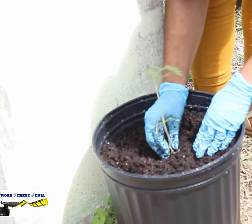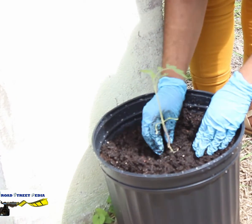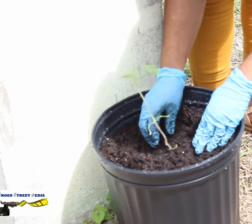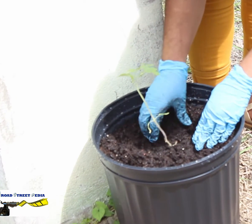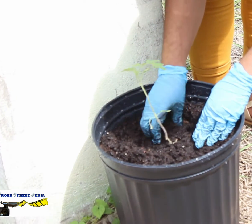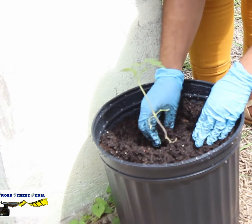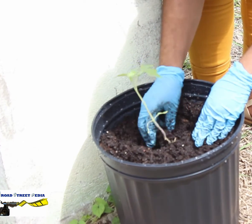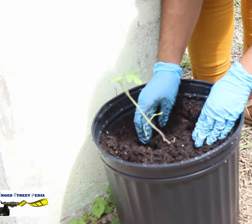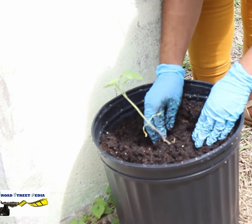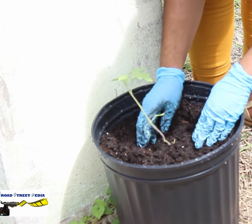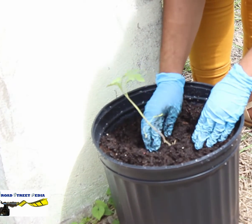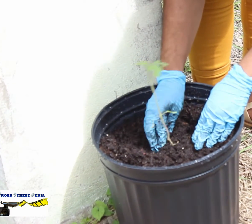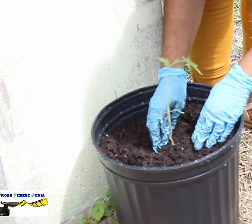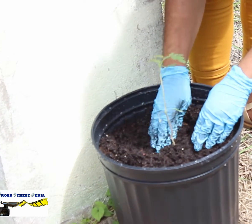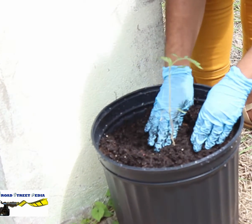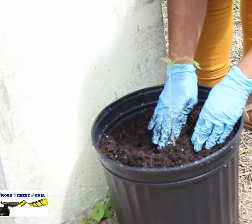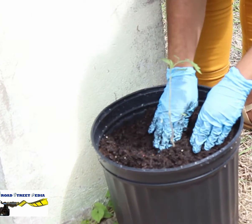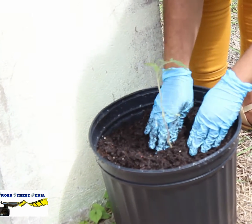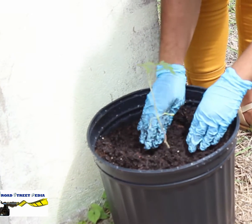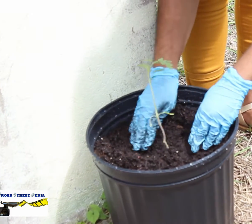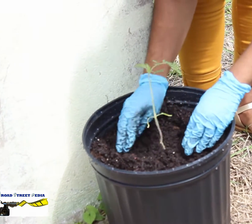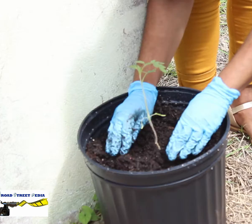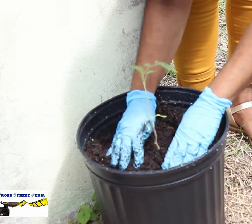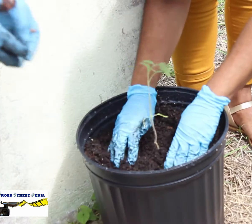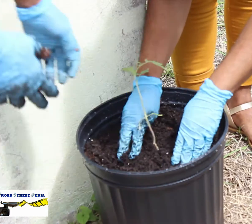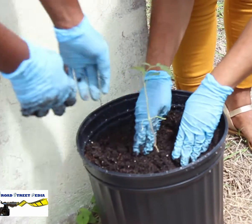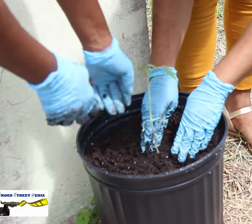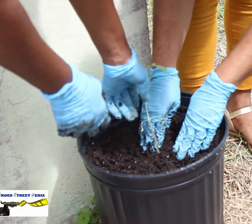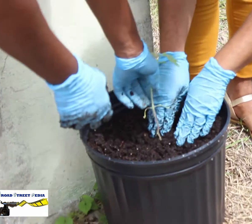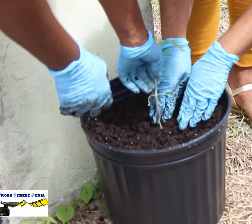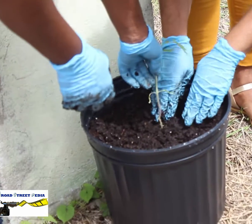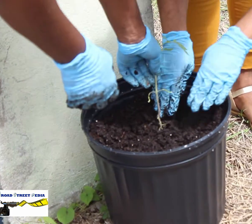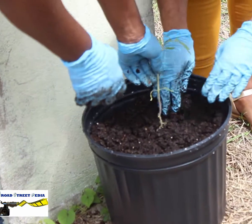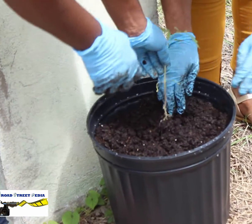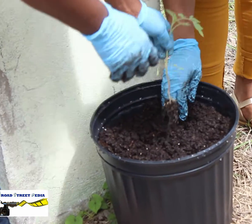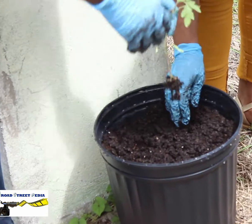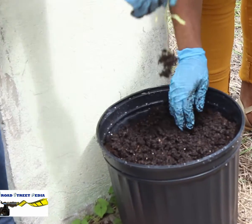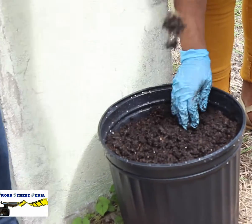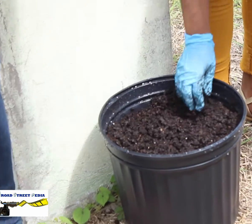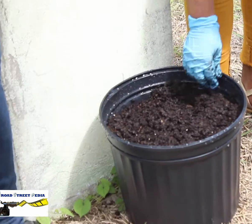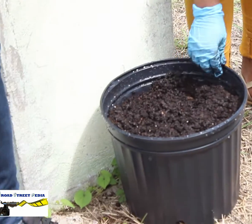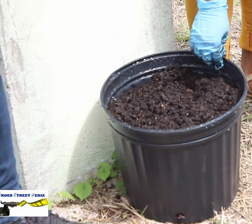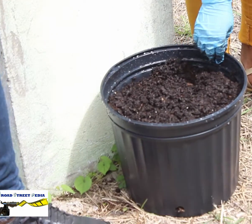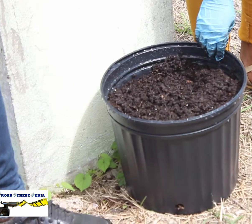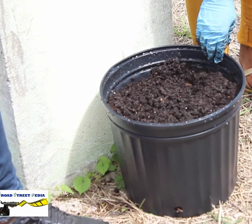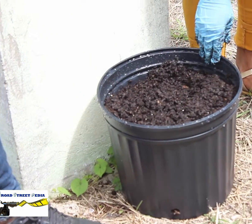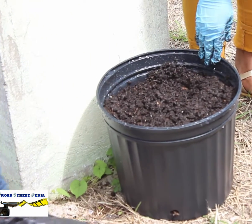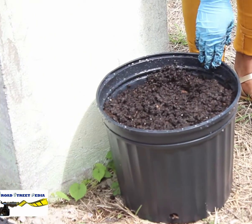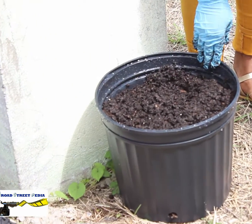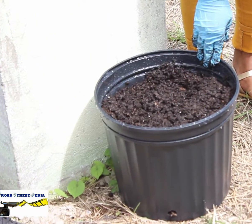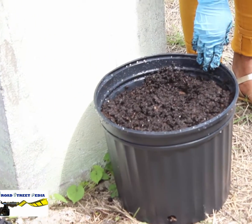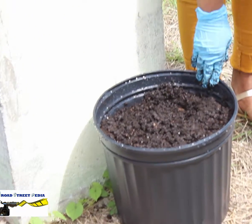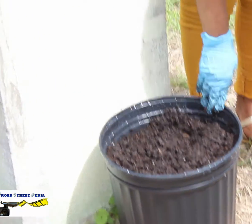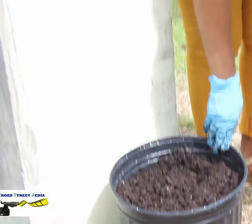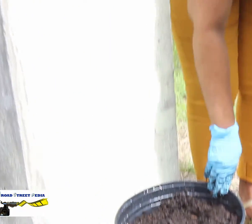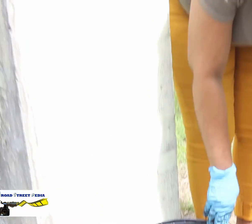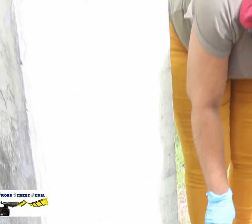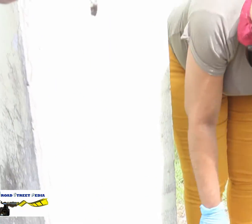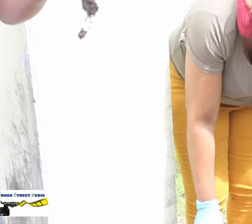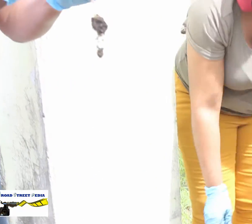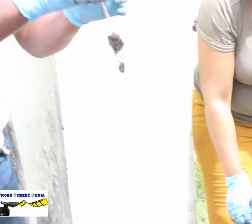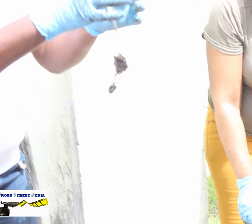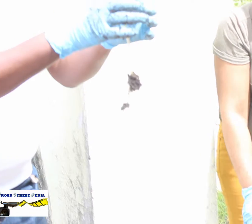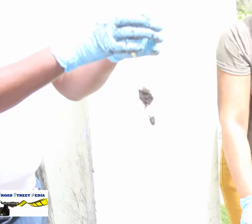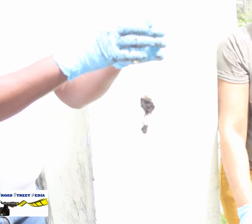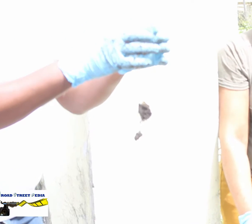We're going to try to place a tomato as deep as possible. Okay. Because what actually happens, the